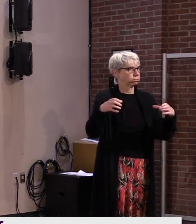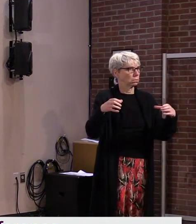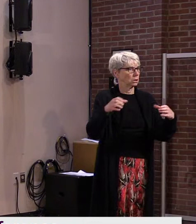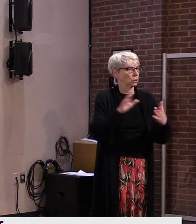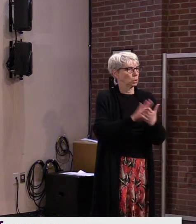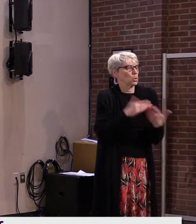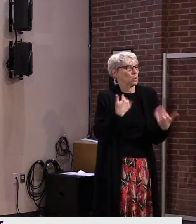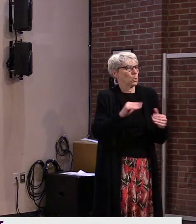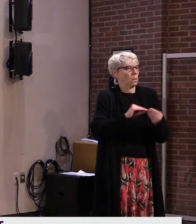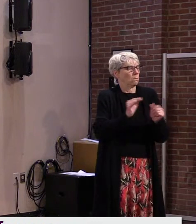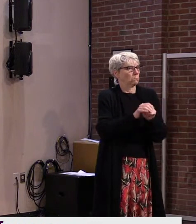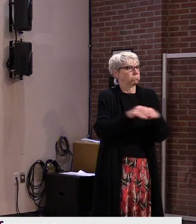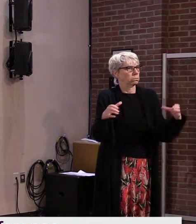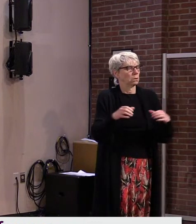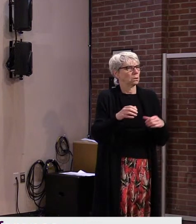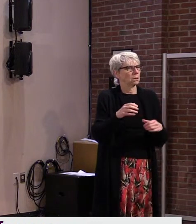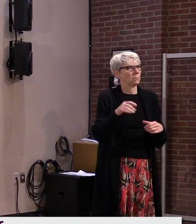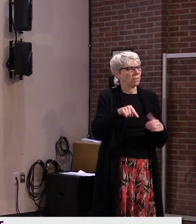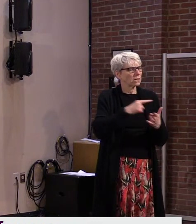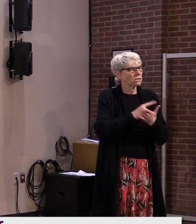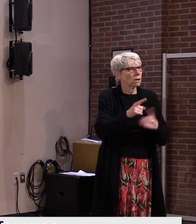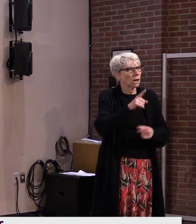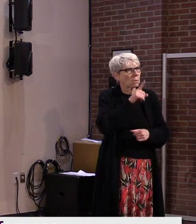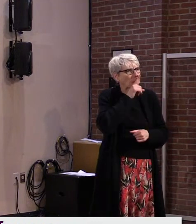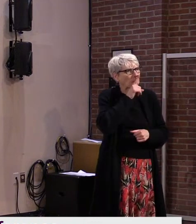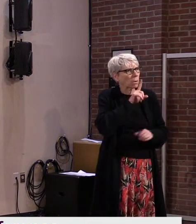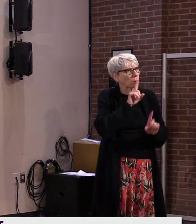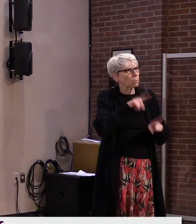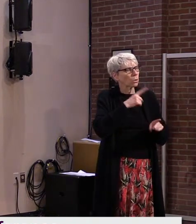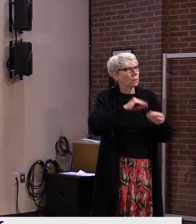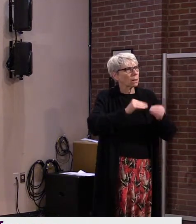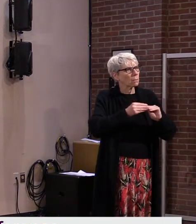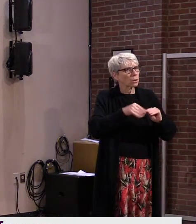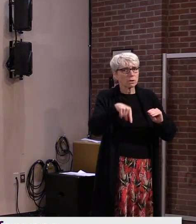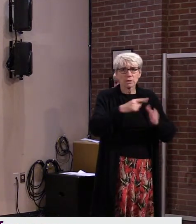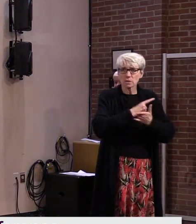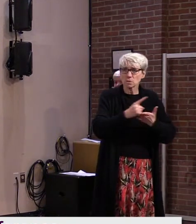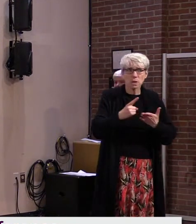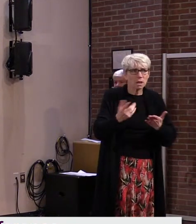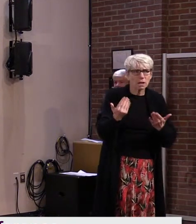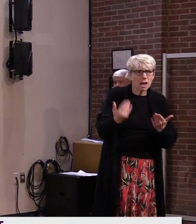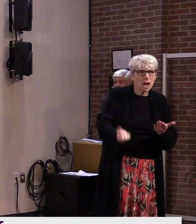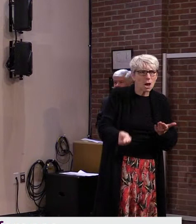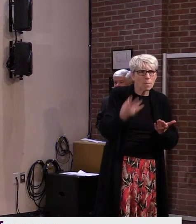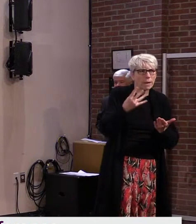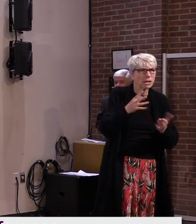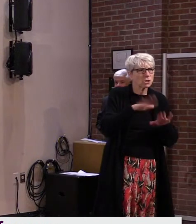there's no data for this week. How many cases were there this week?